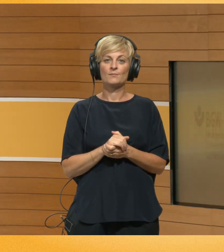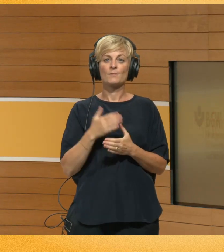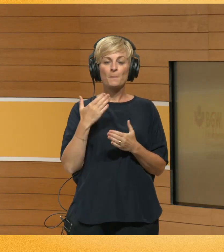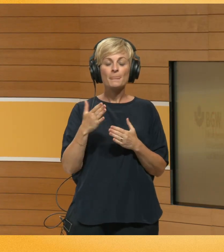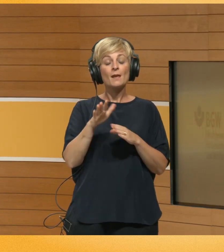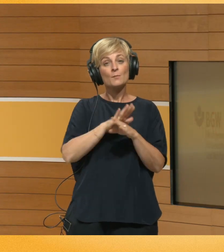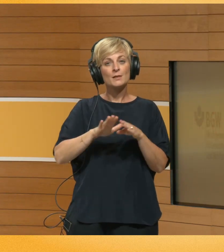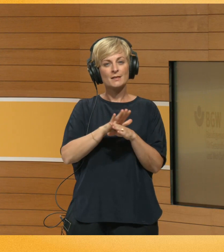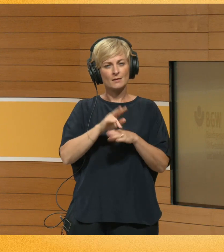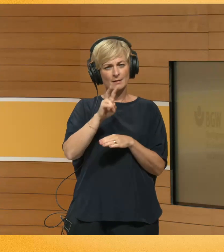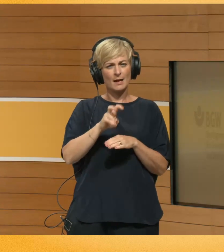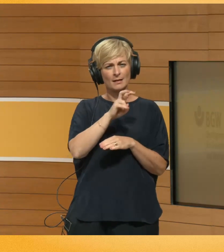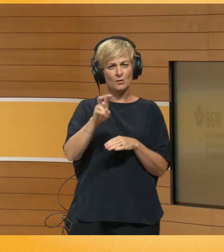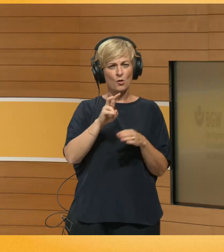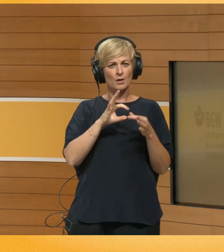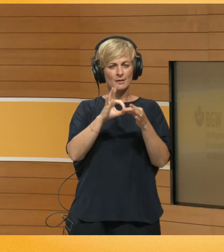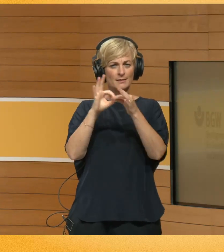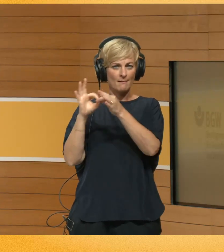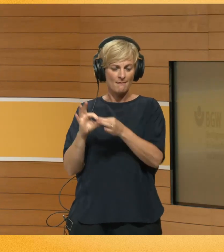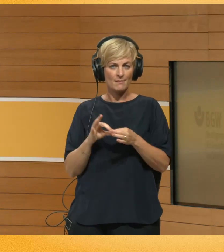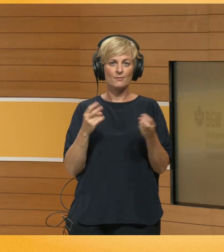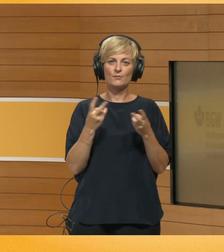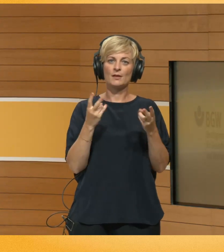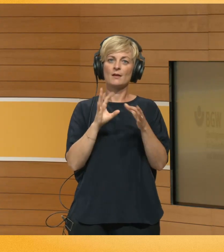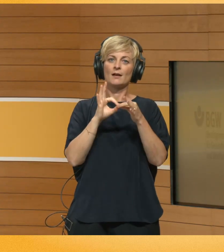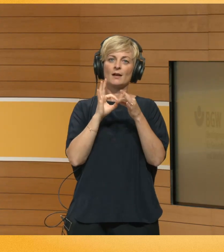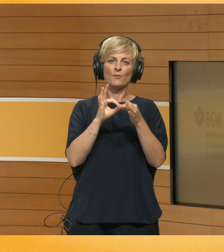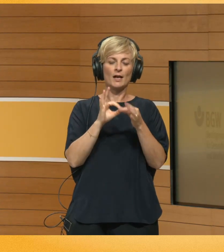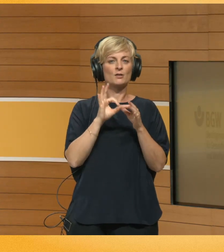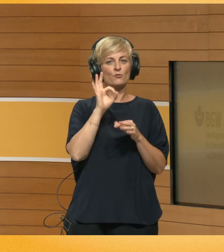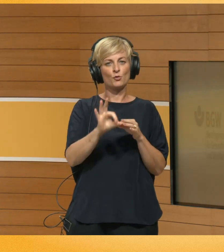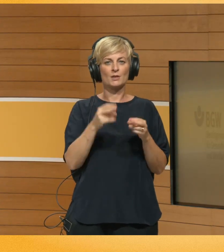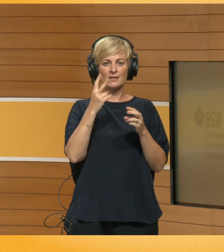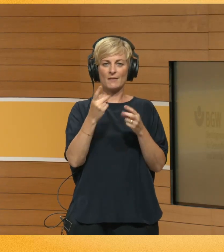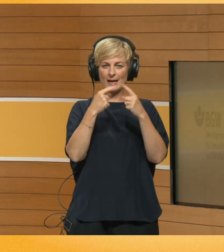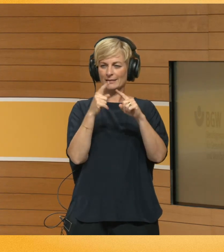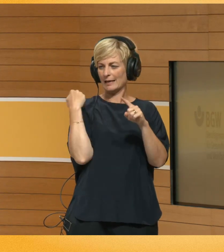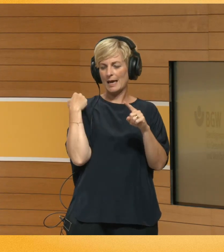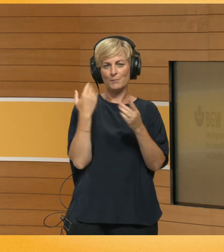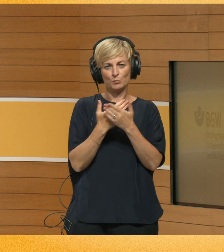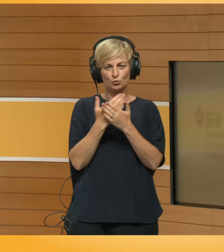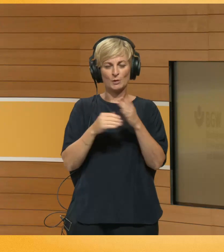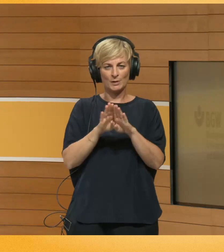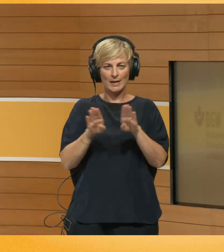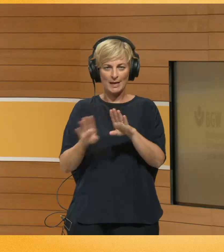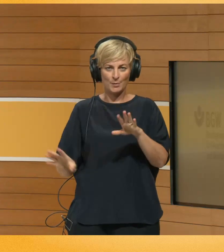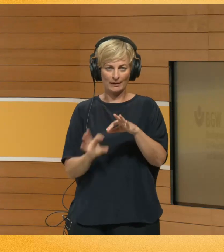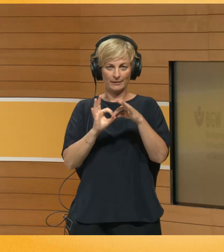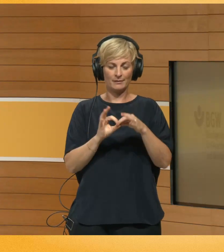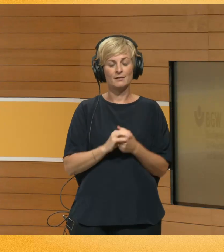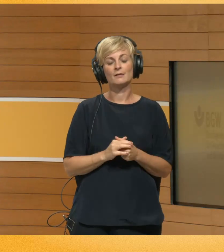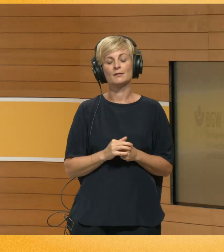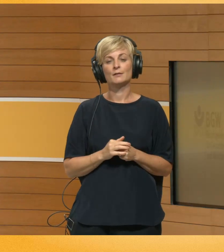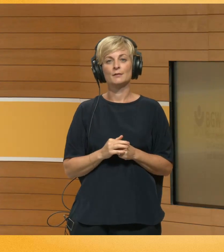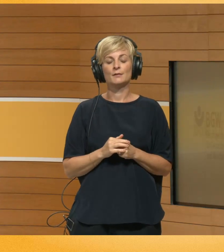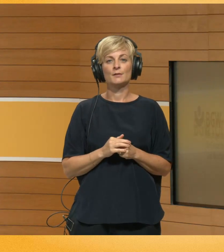of facilities in that case. And the district hospitals will have some levels of physicians, specialists, units, etc. But